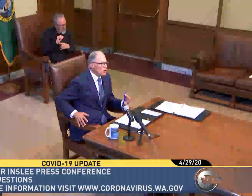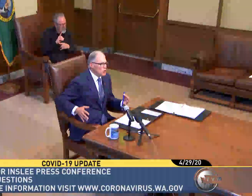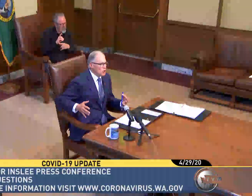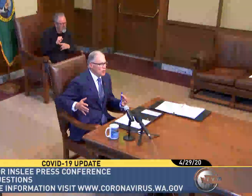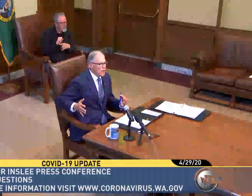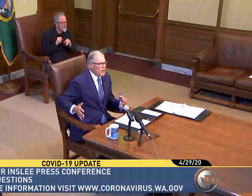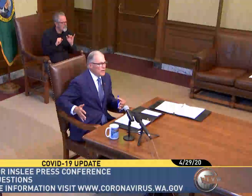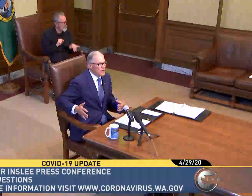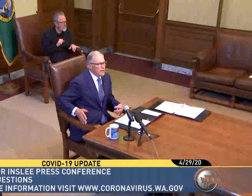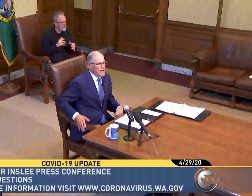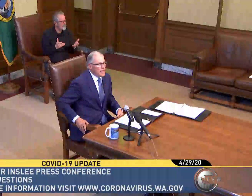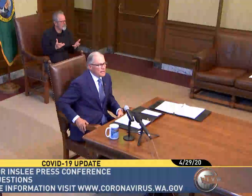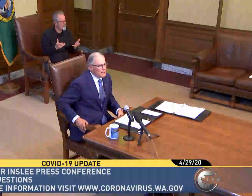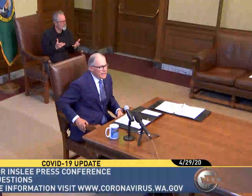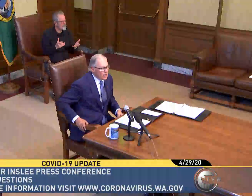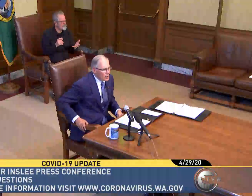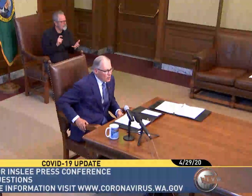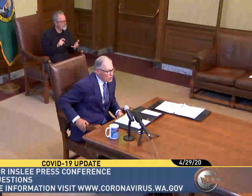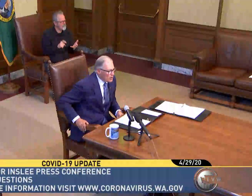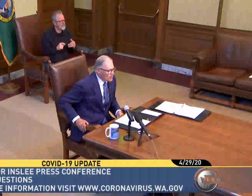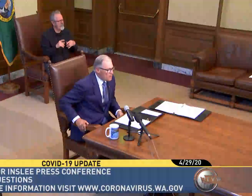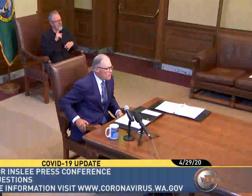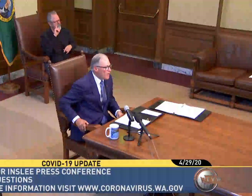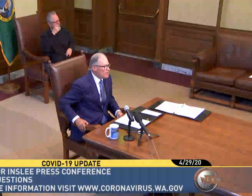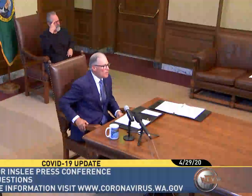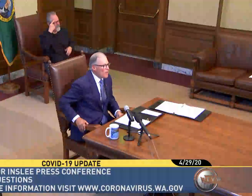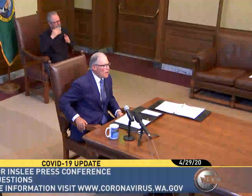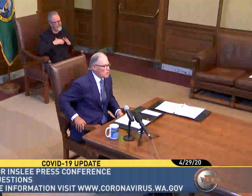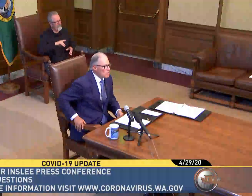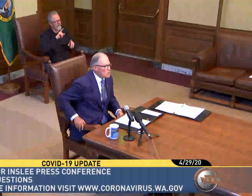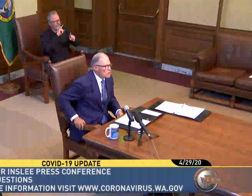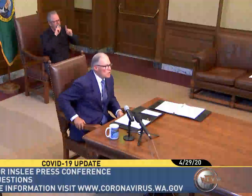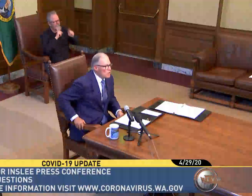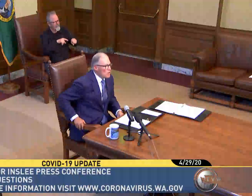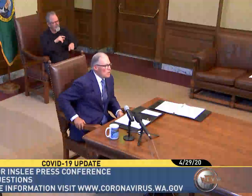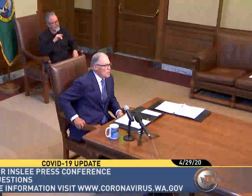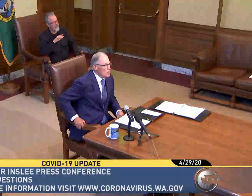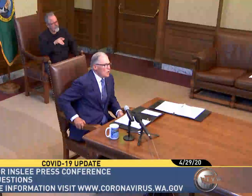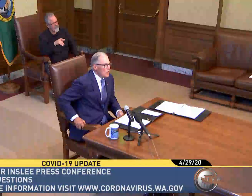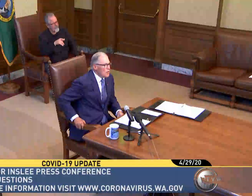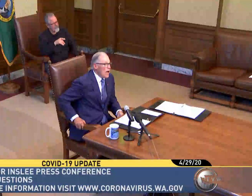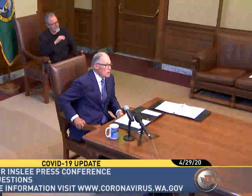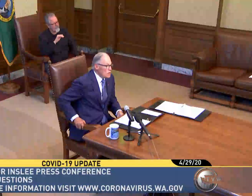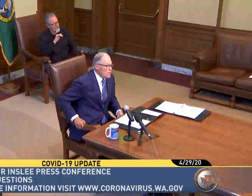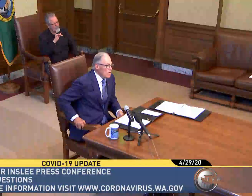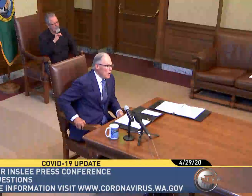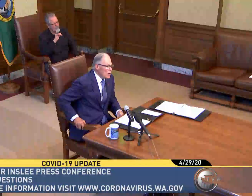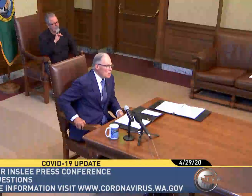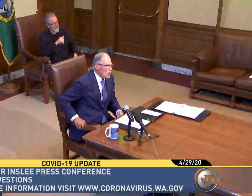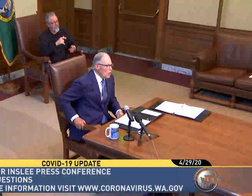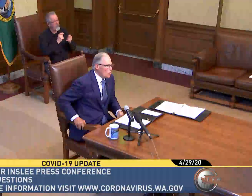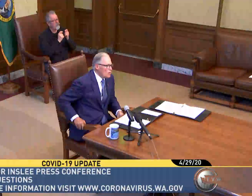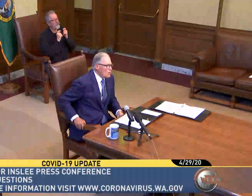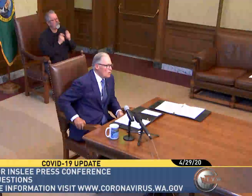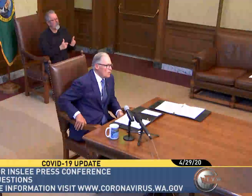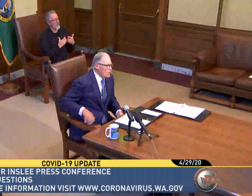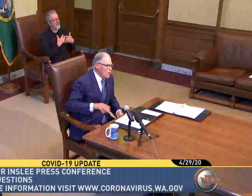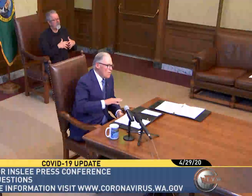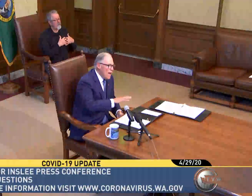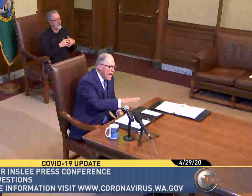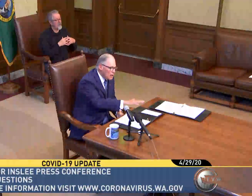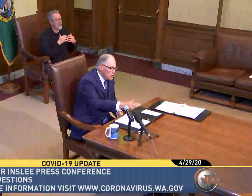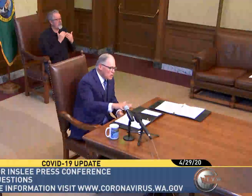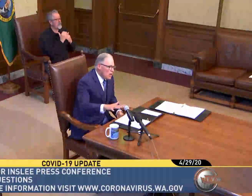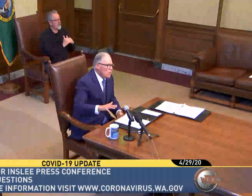the larger analytical machines do tens of thousands, or thousands anyway. So for